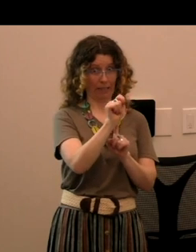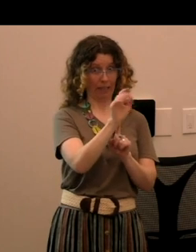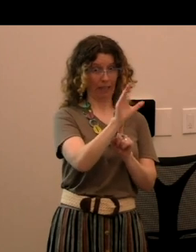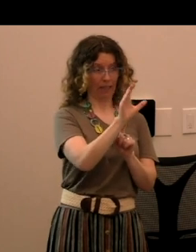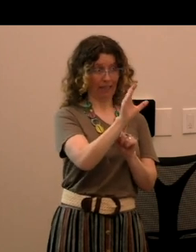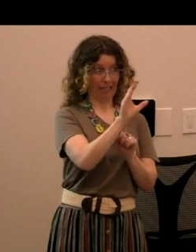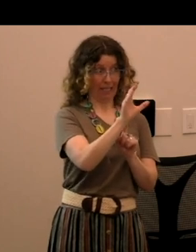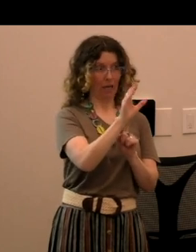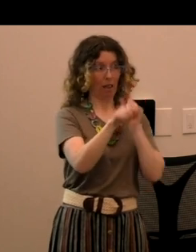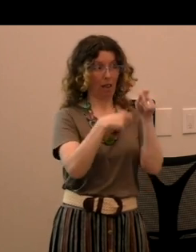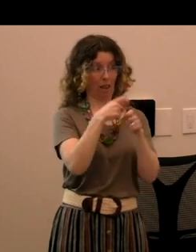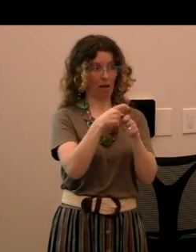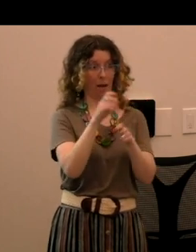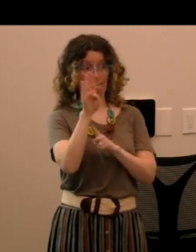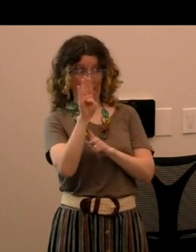cat.